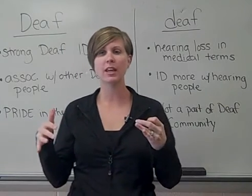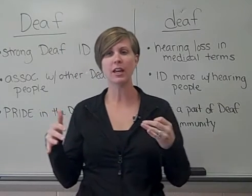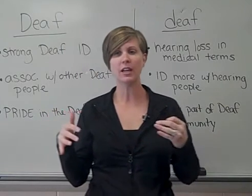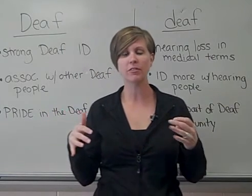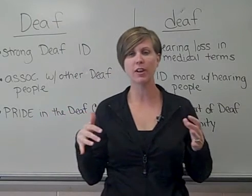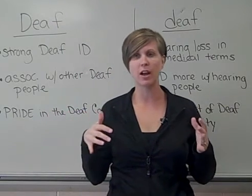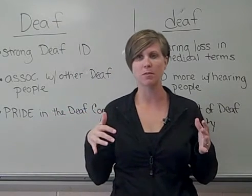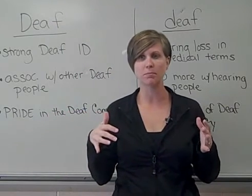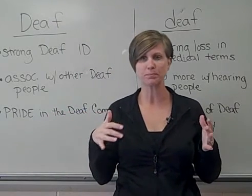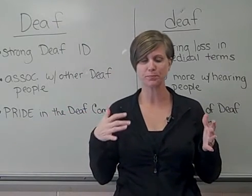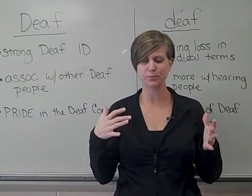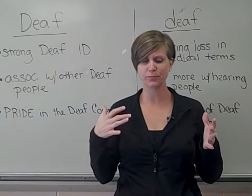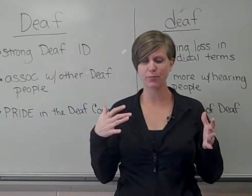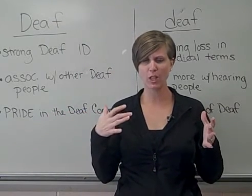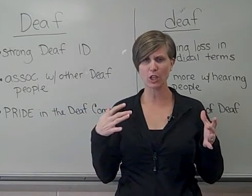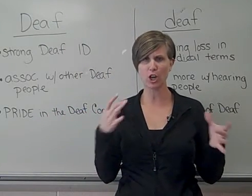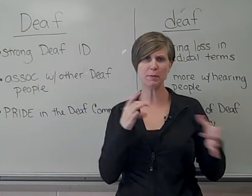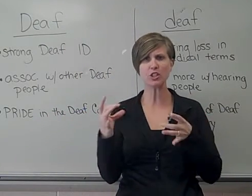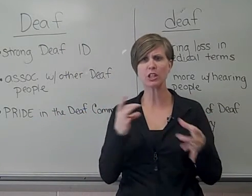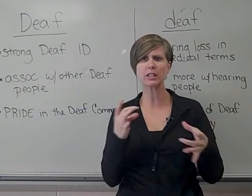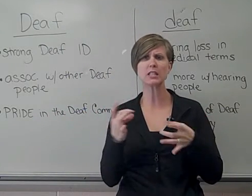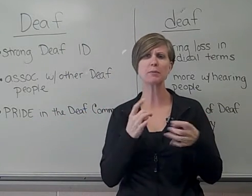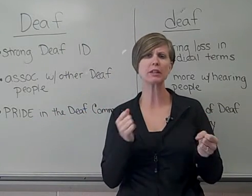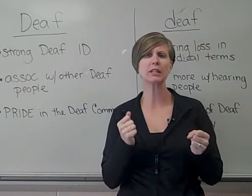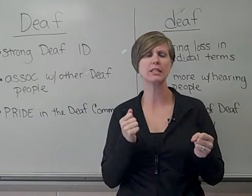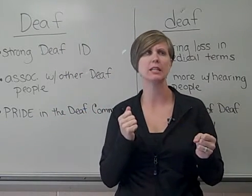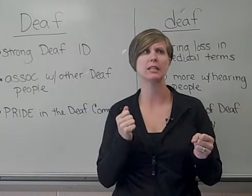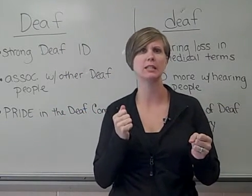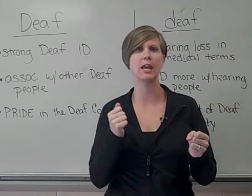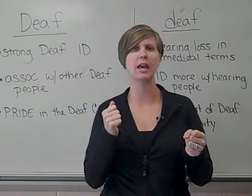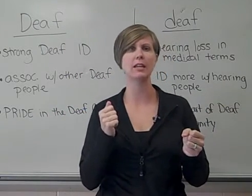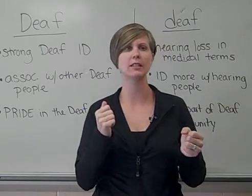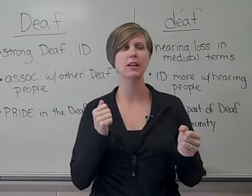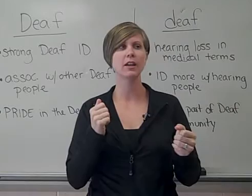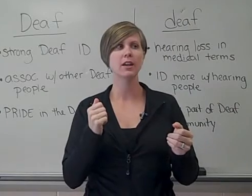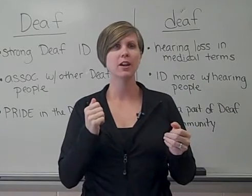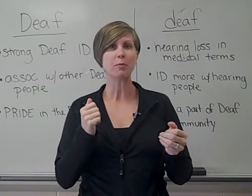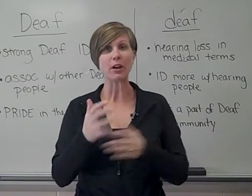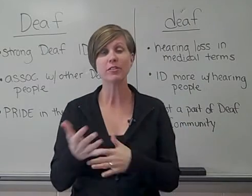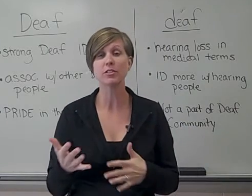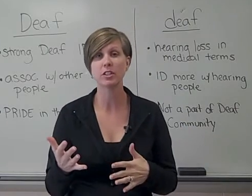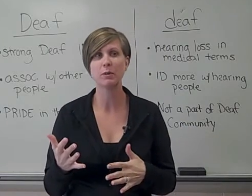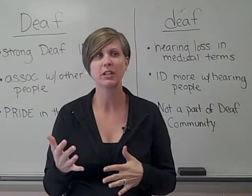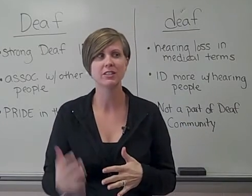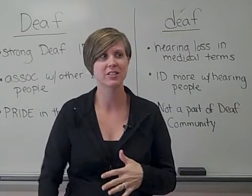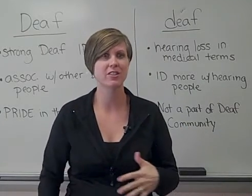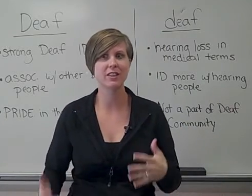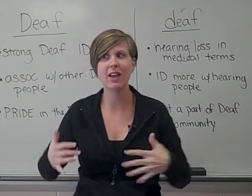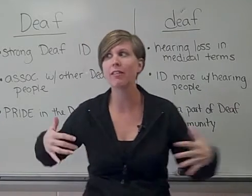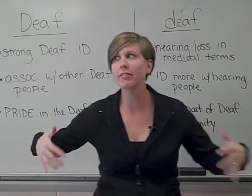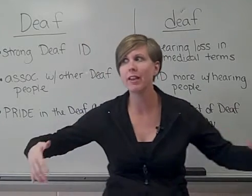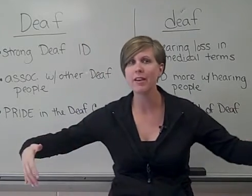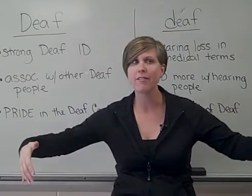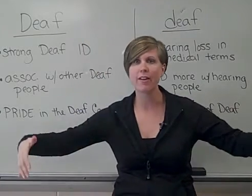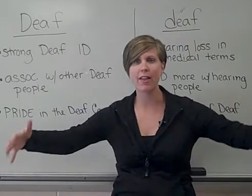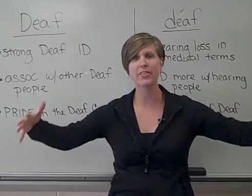They have common shared experiences, and part of those experiences are that they live in